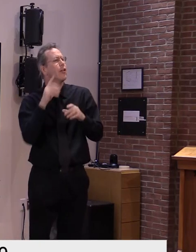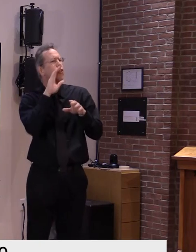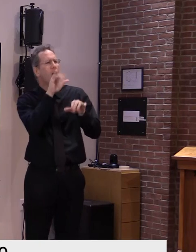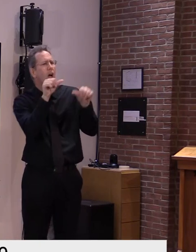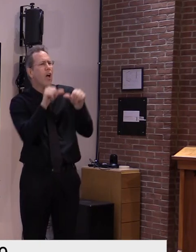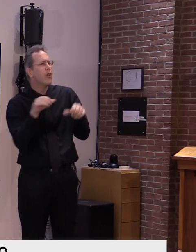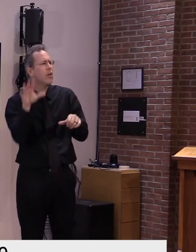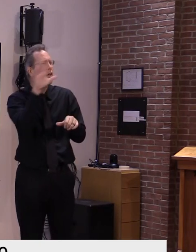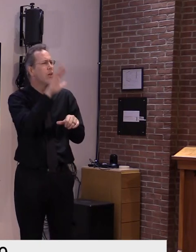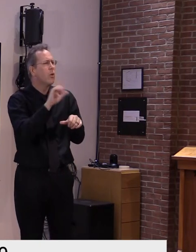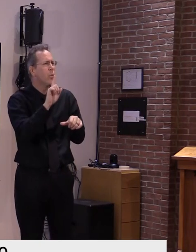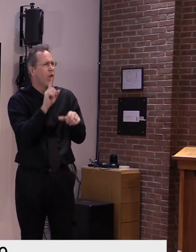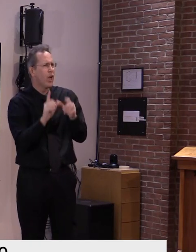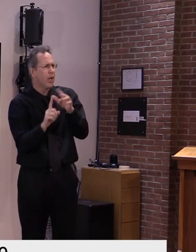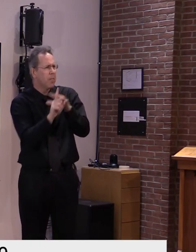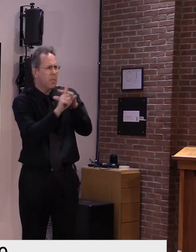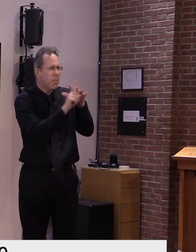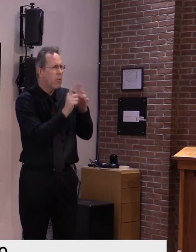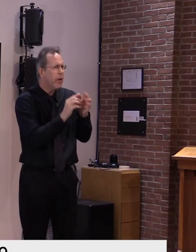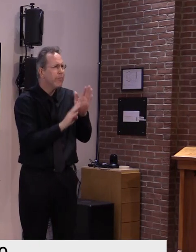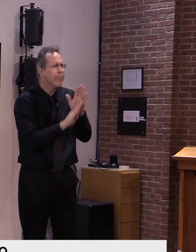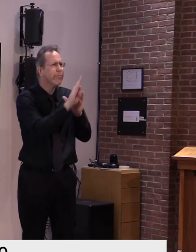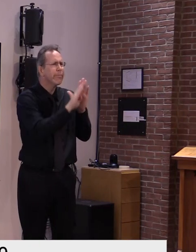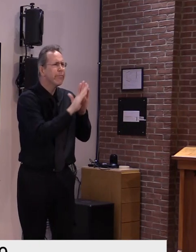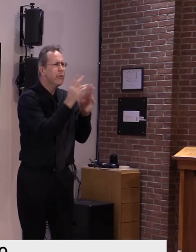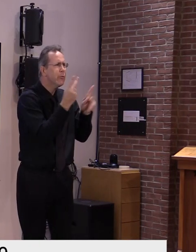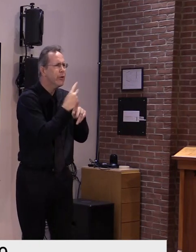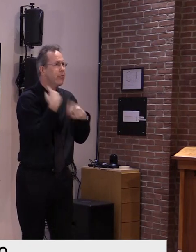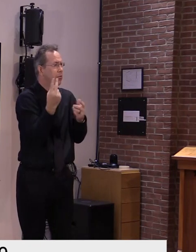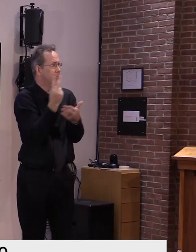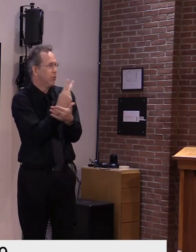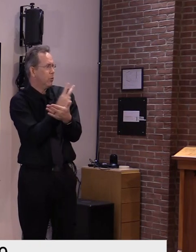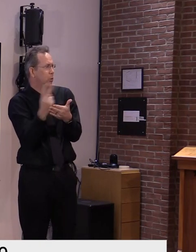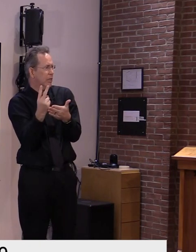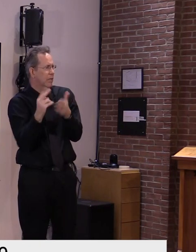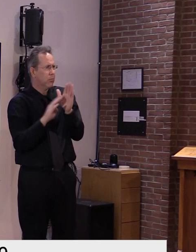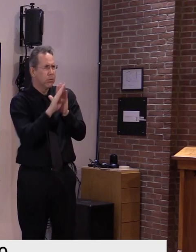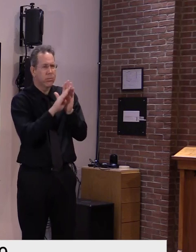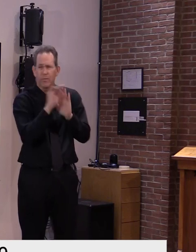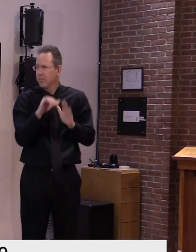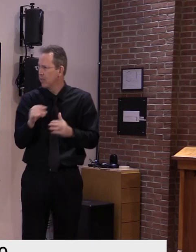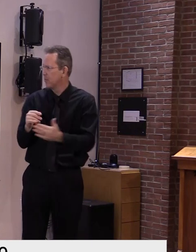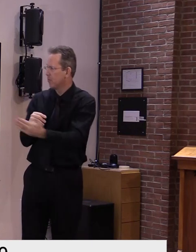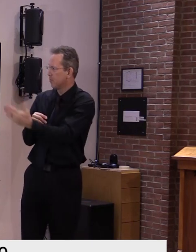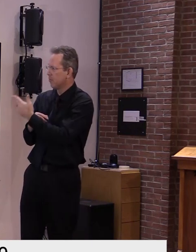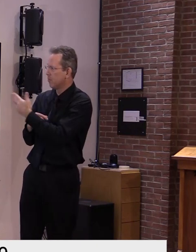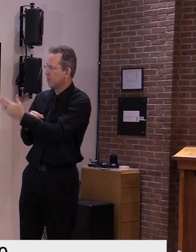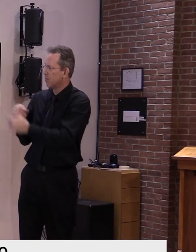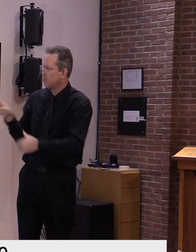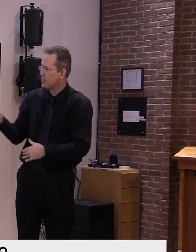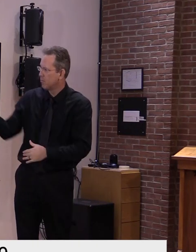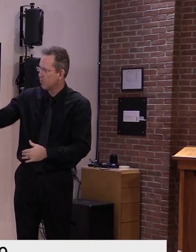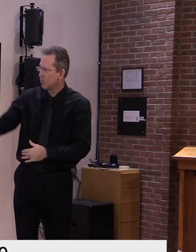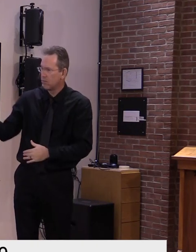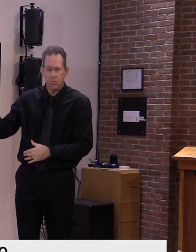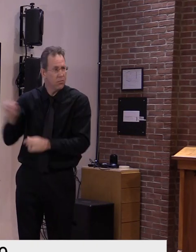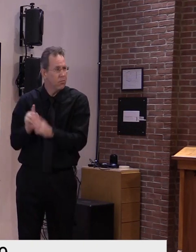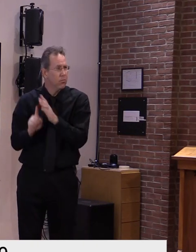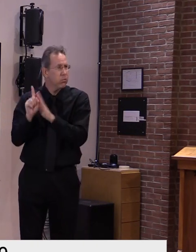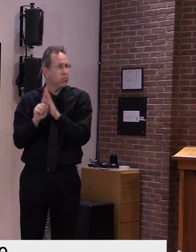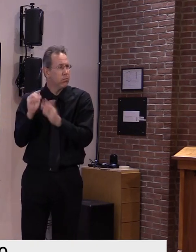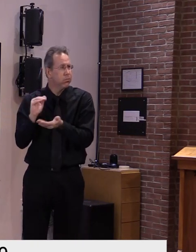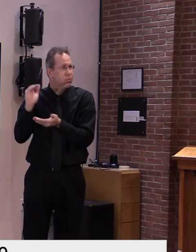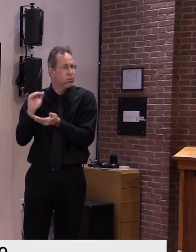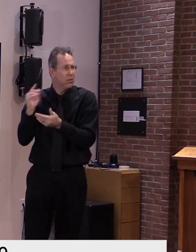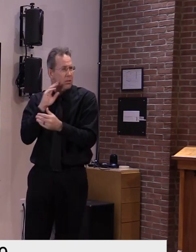over the past 14 days, we can see that the nation's hotspots are unfortunately moving closer to the Northeast, and that impact is